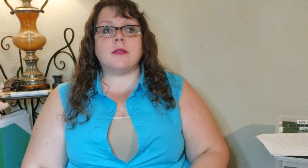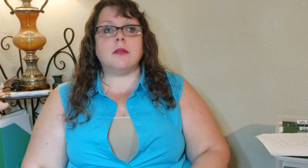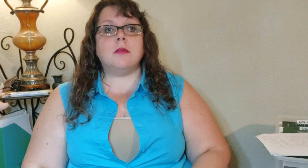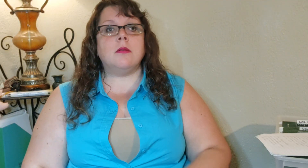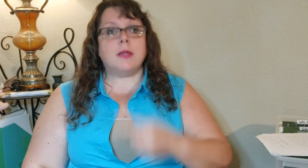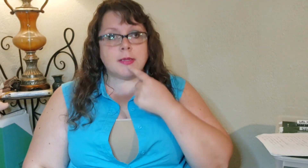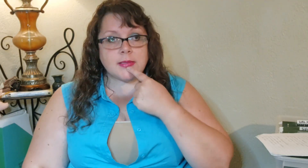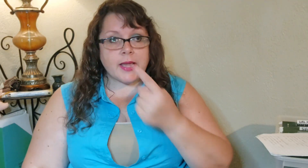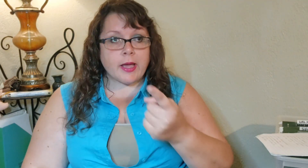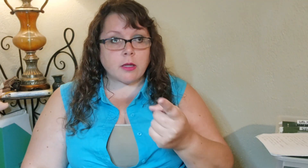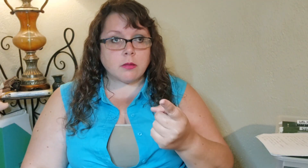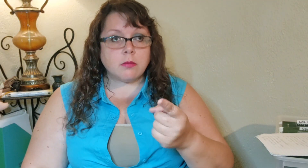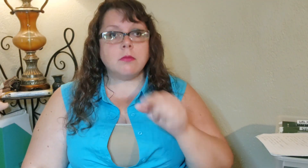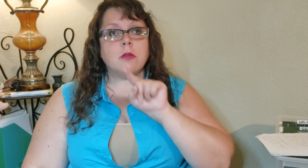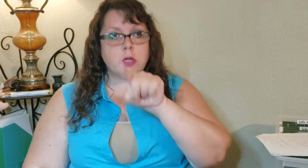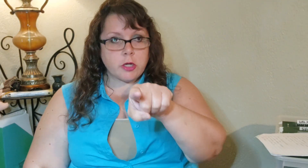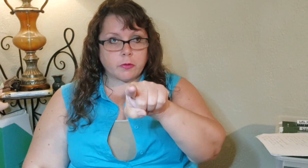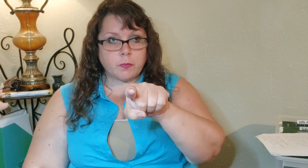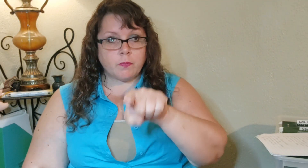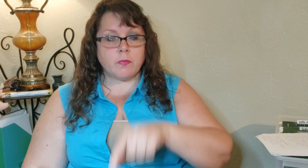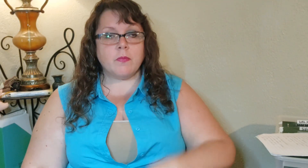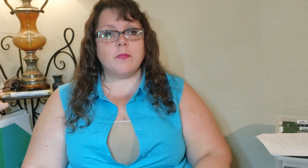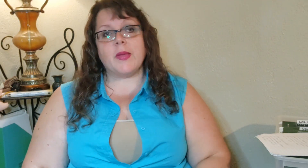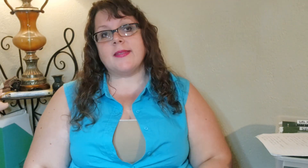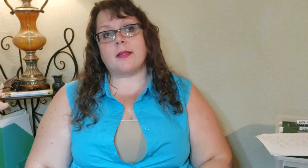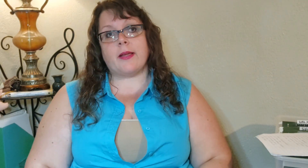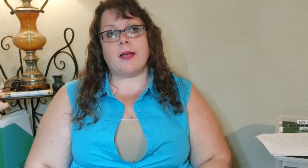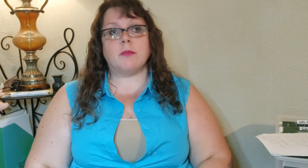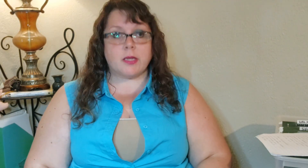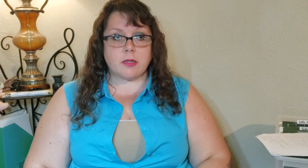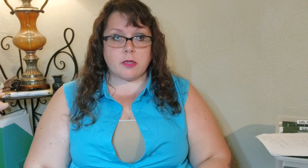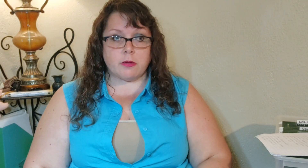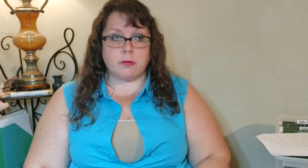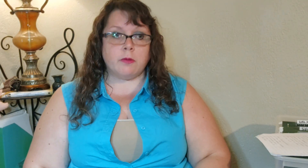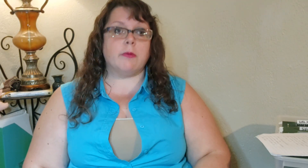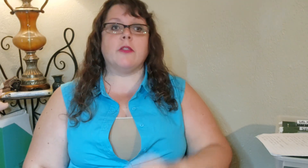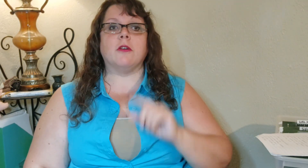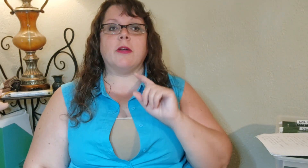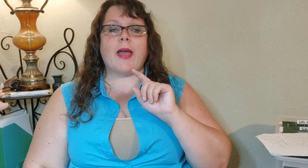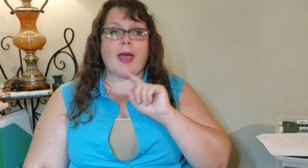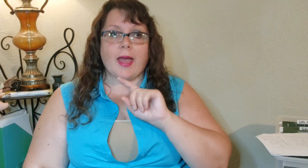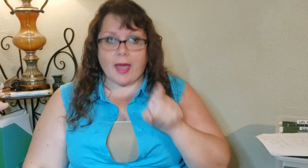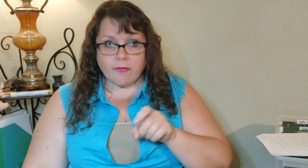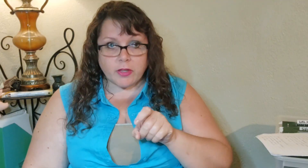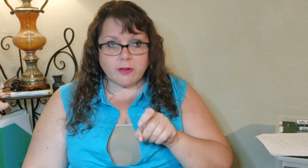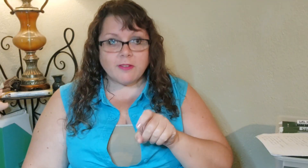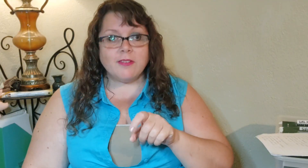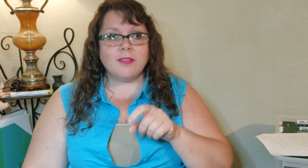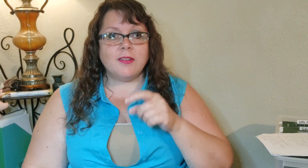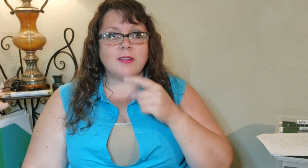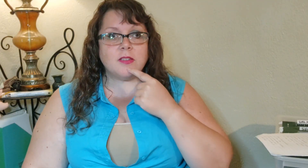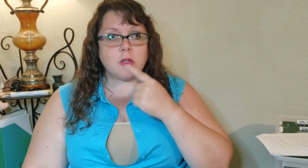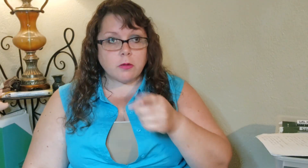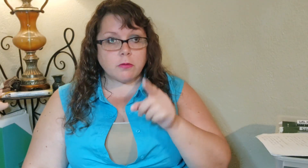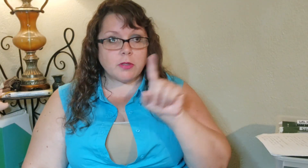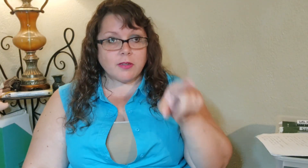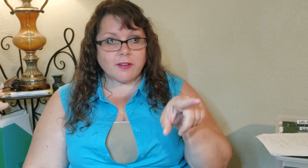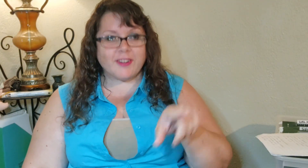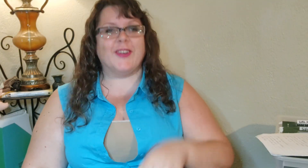just tell you. Basically, I'm telling you, rather have you told,